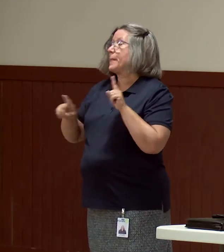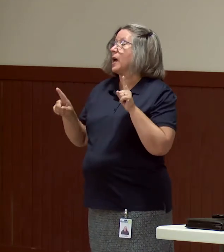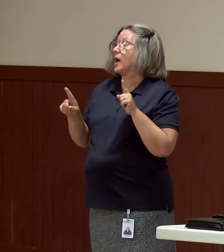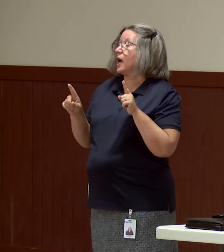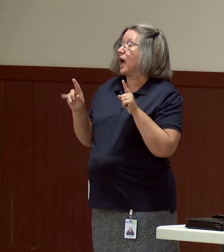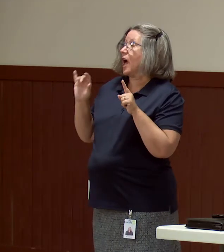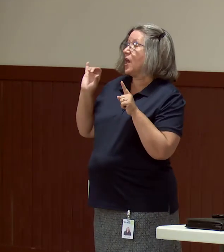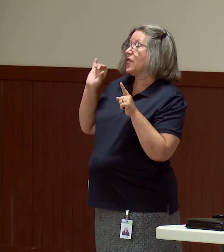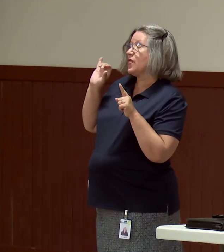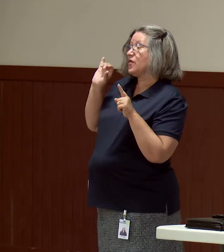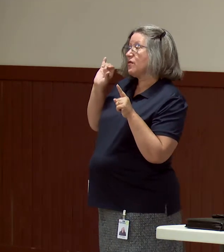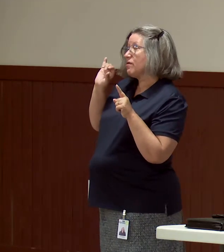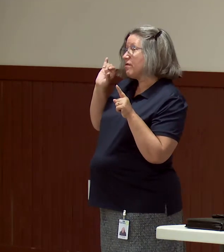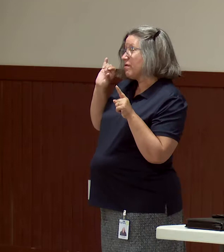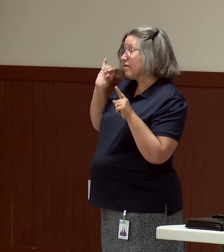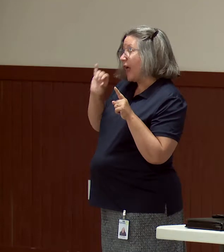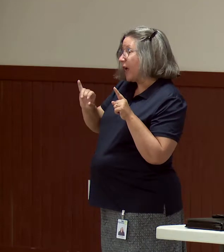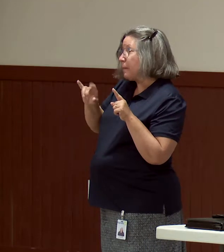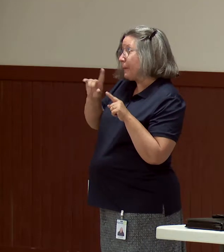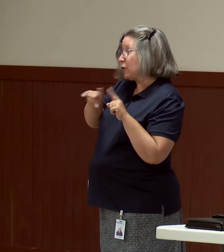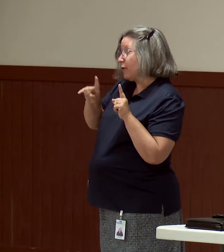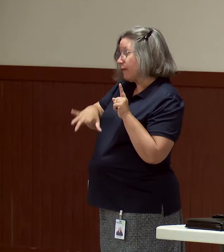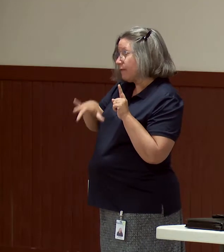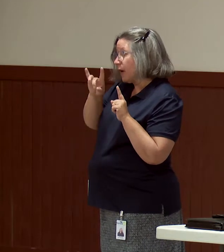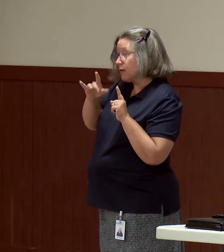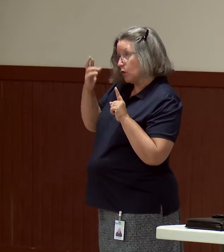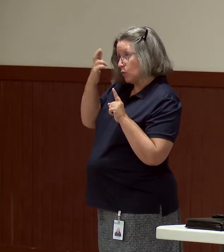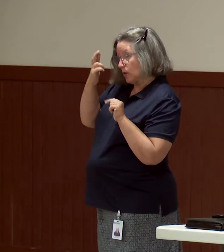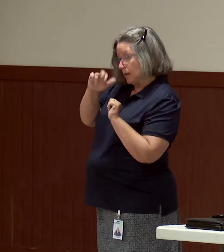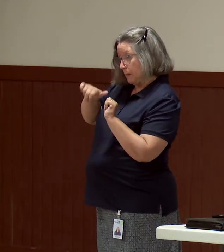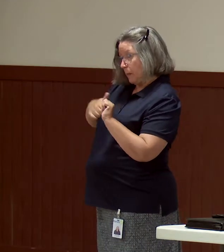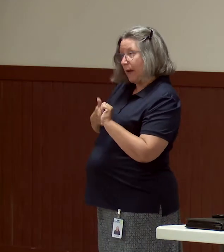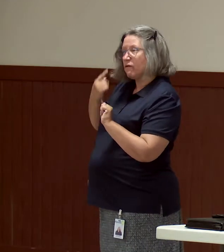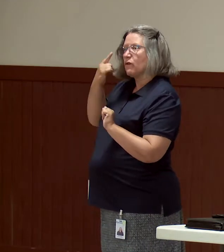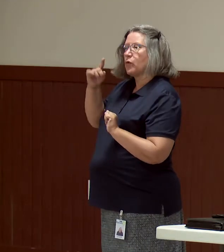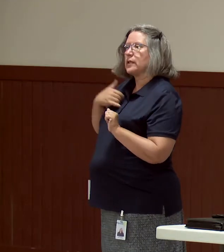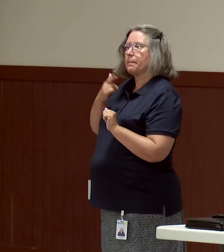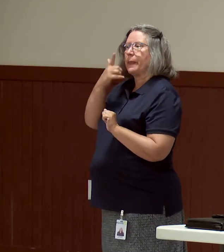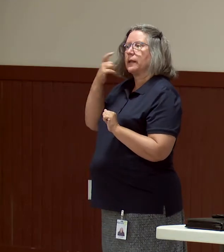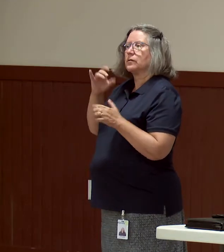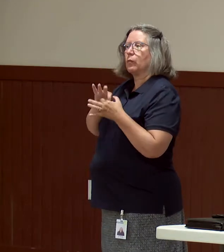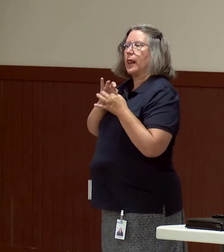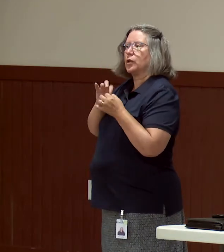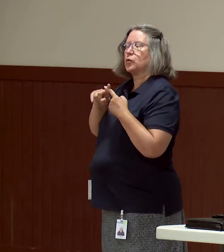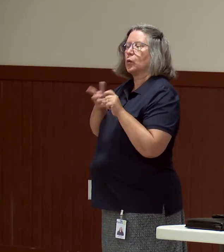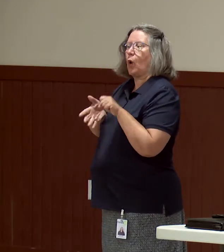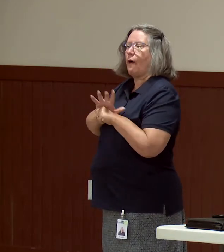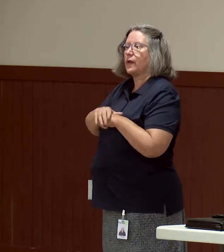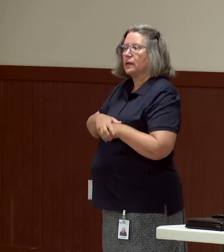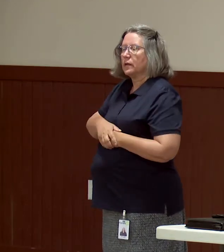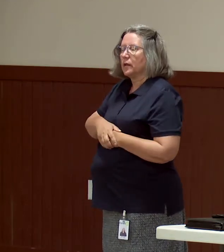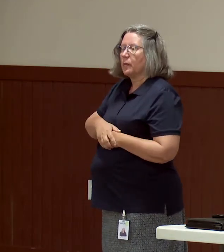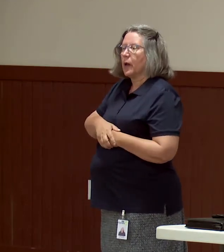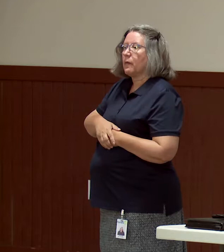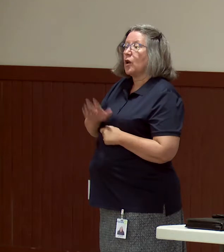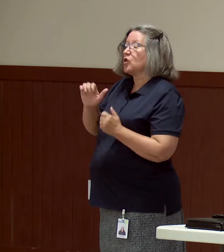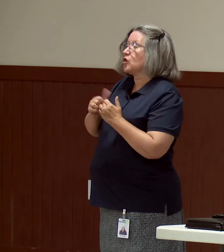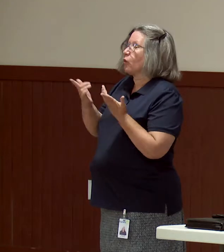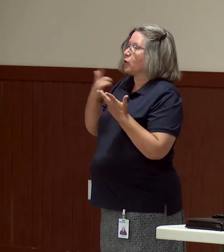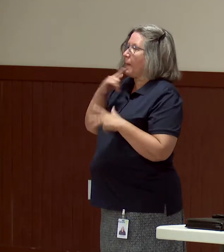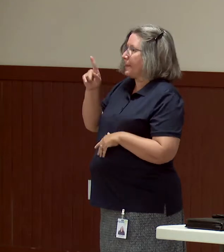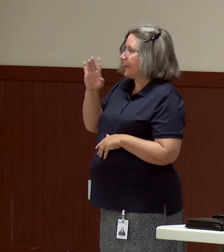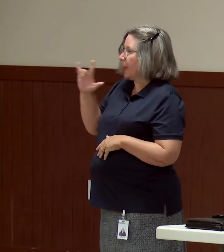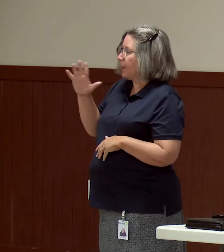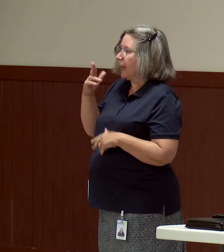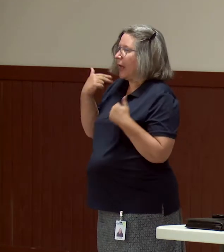caused by the COVID-19 pandemic and is a response to it, with some exceptions. So the eligible uses are to respond to the public health emergency